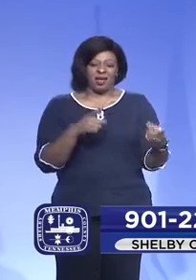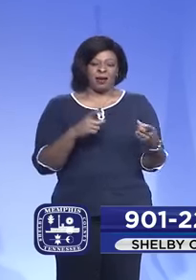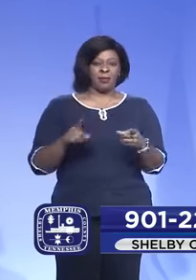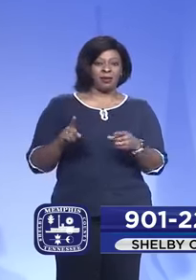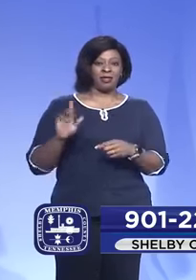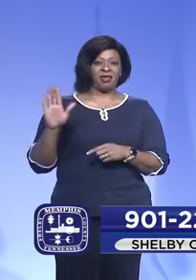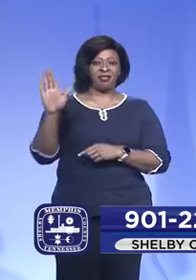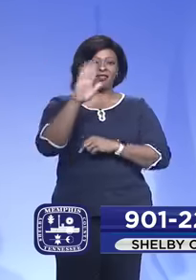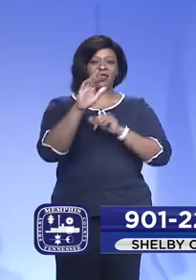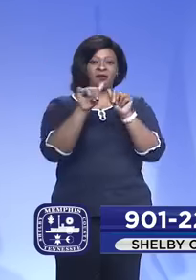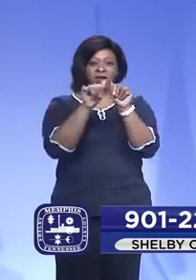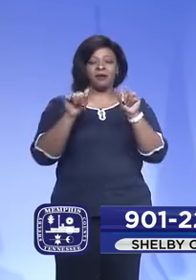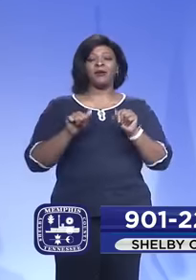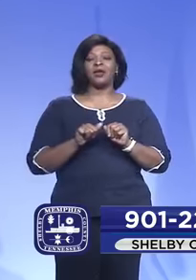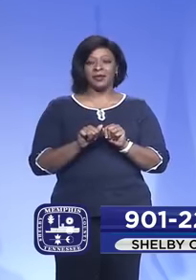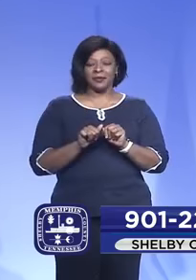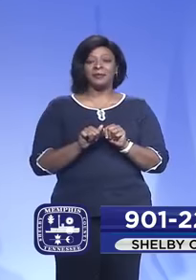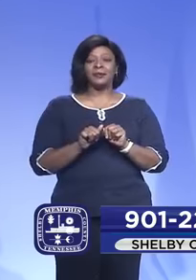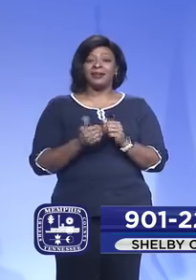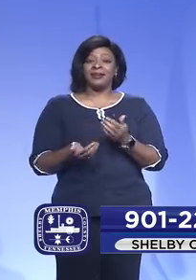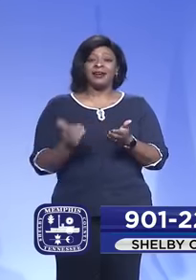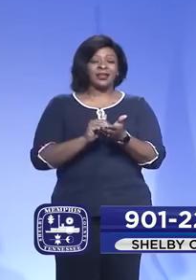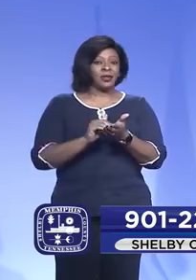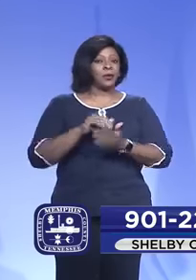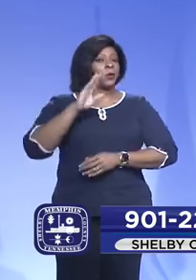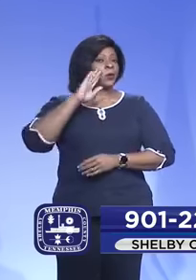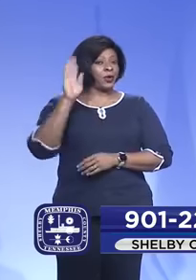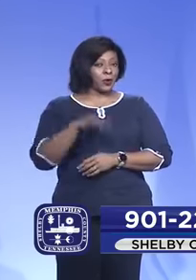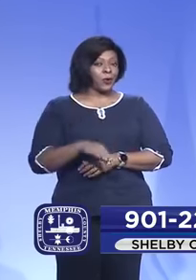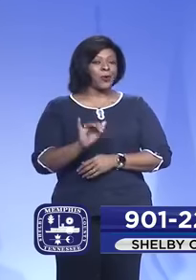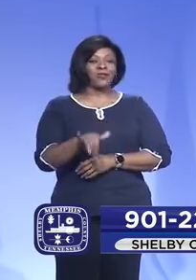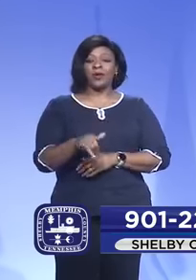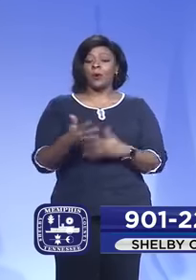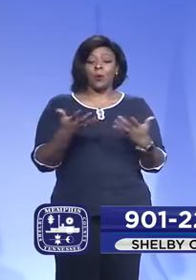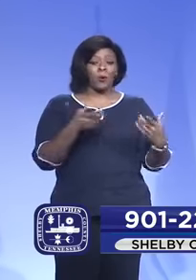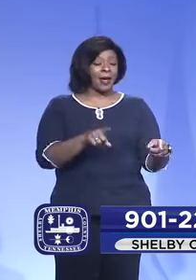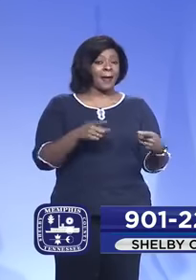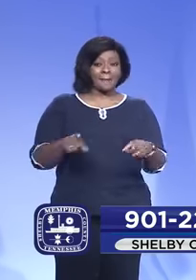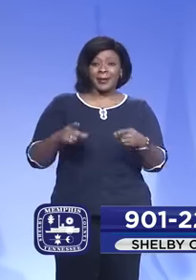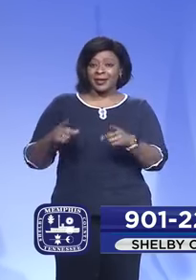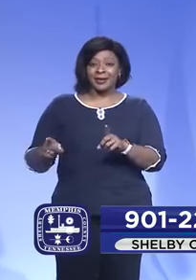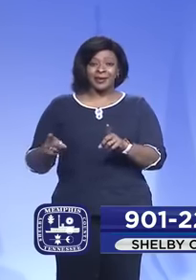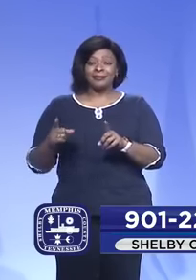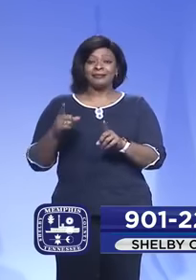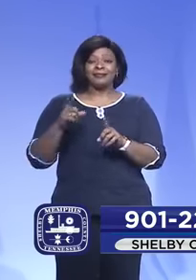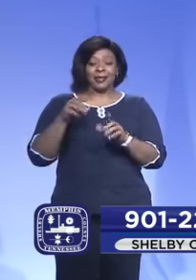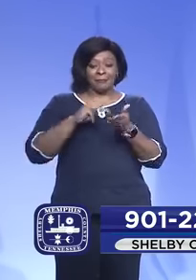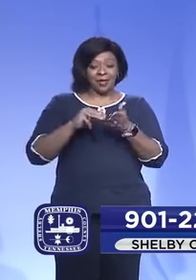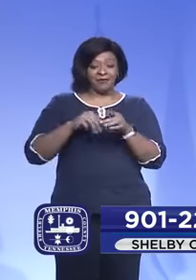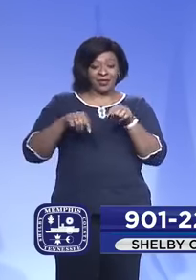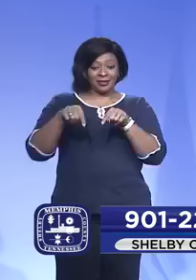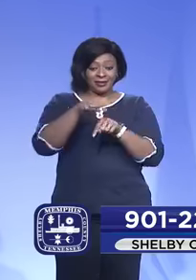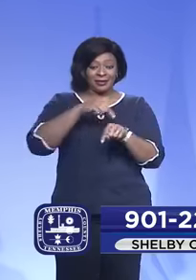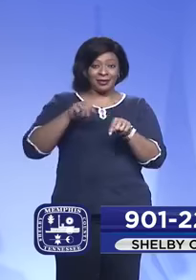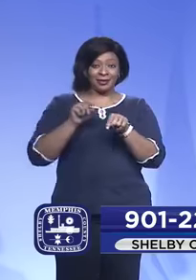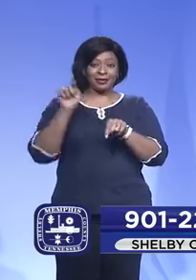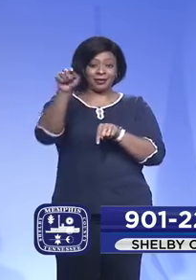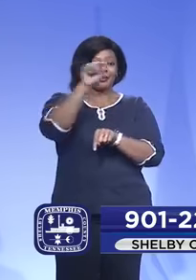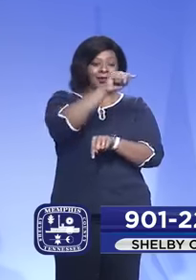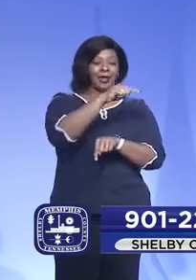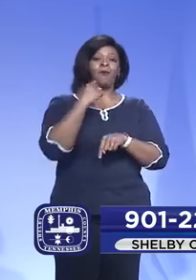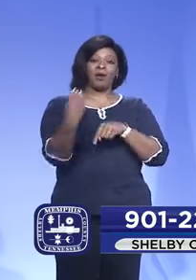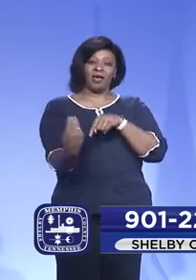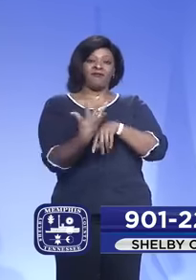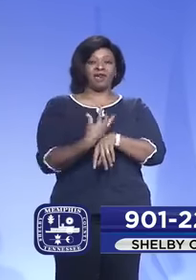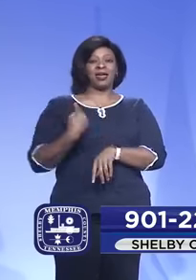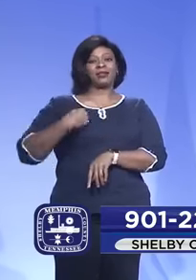happening in those areas. Again, we know that what happens outside of Memphis and Shelby County affects Memphis and Shelby